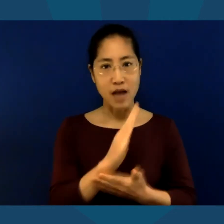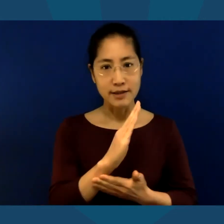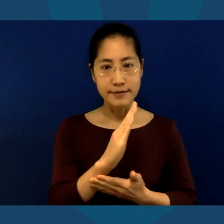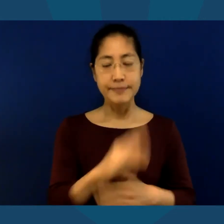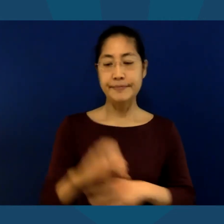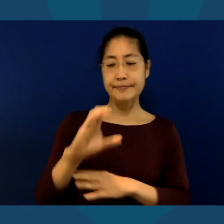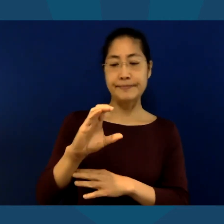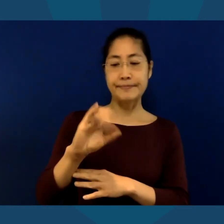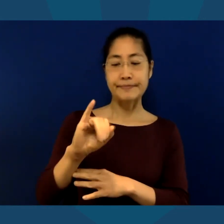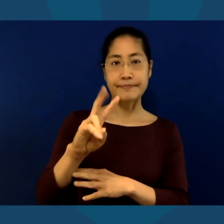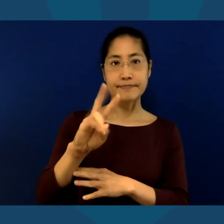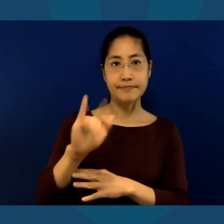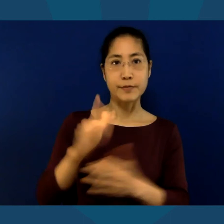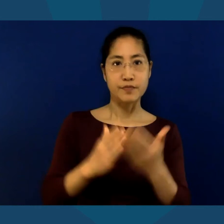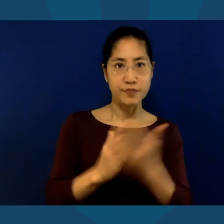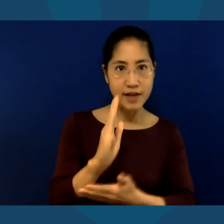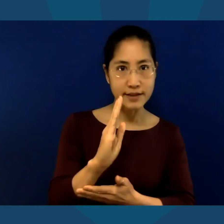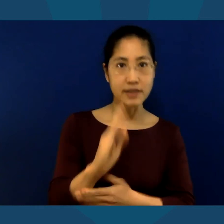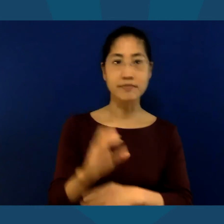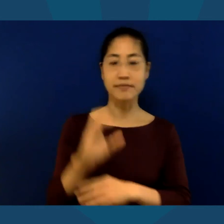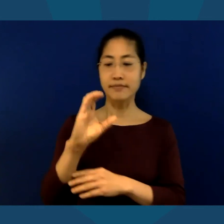liberties, constitutional law,